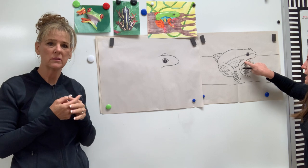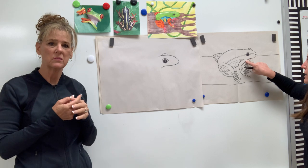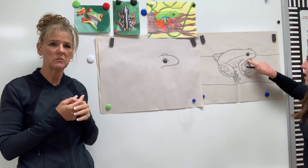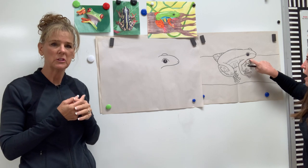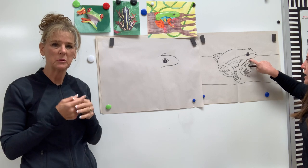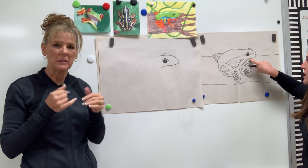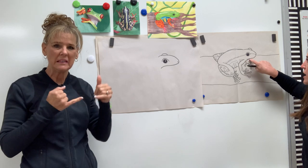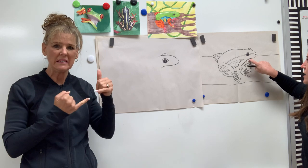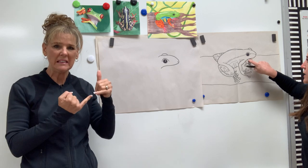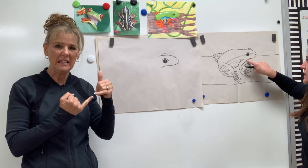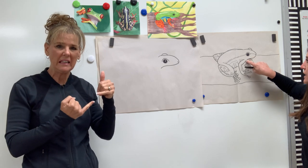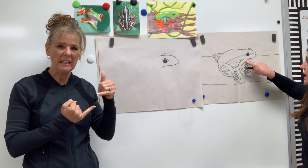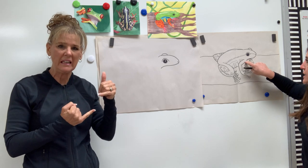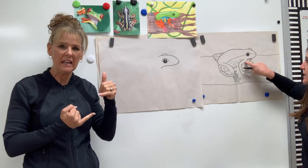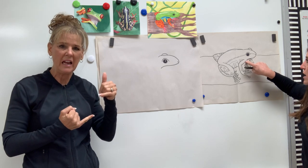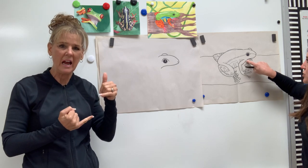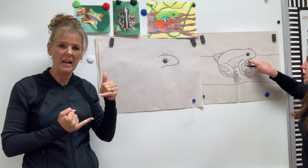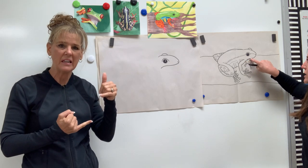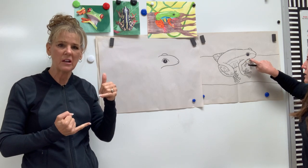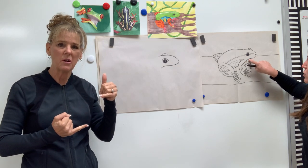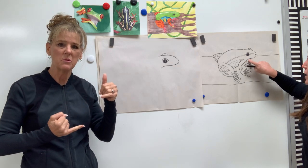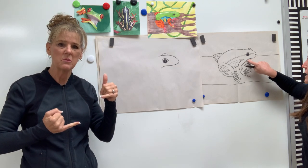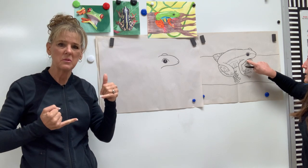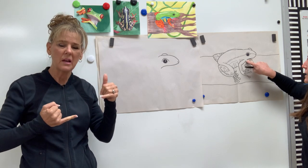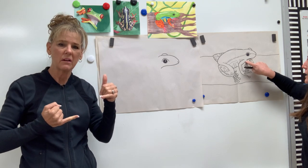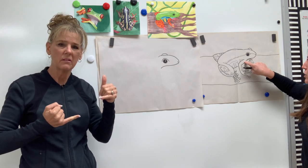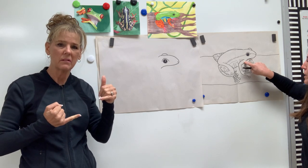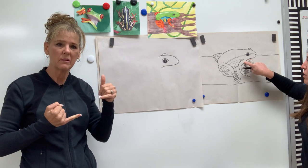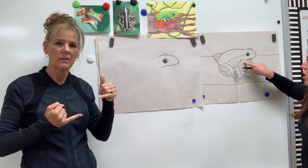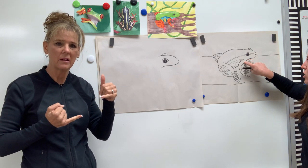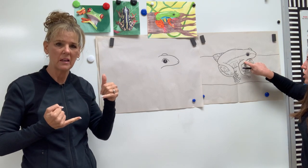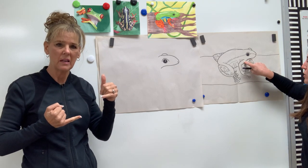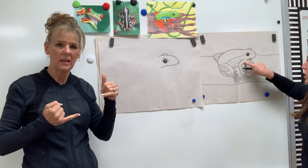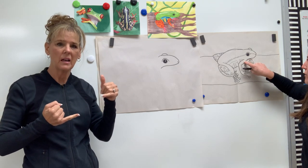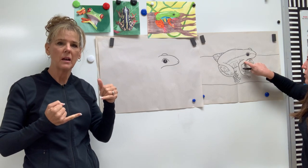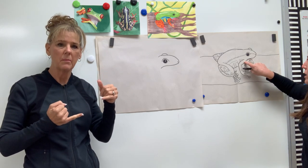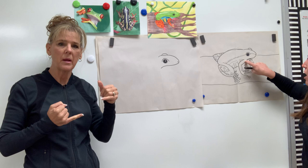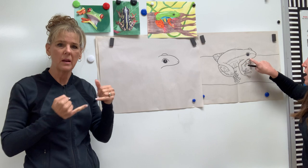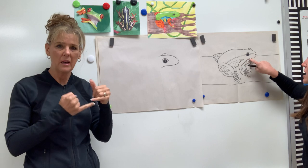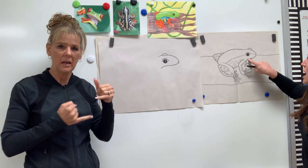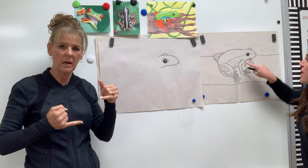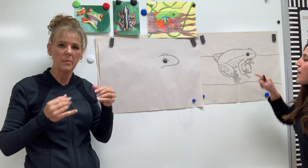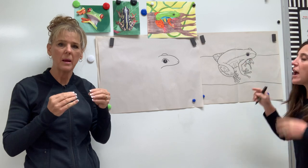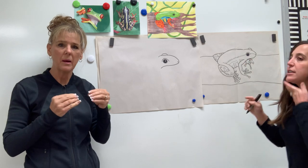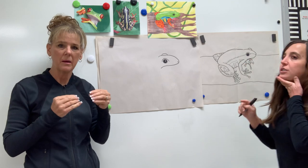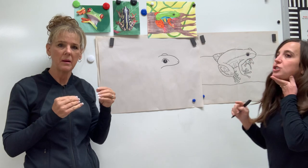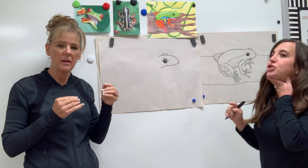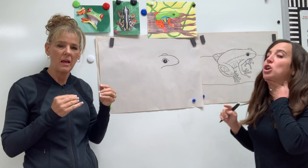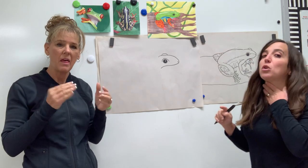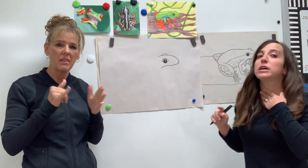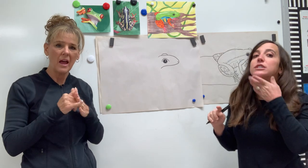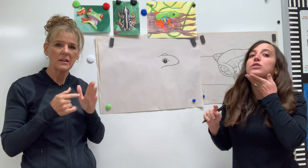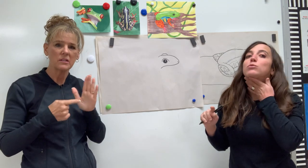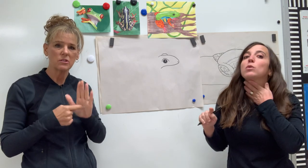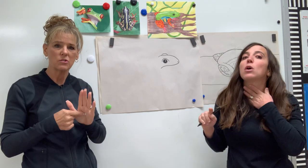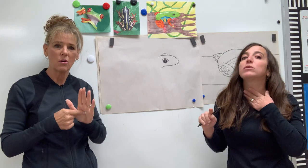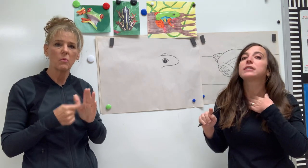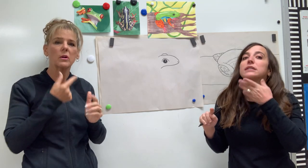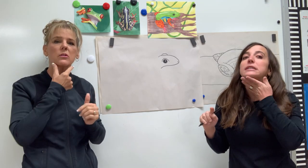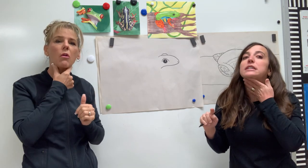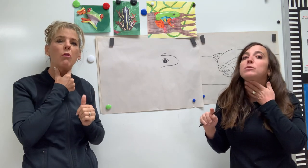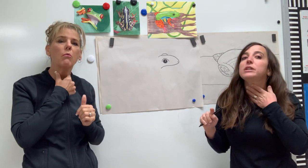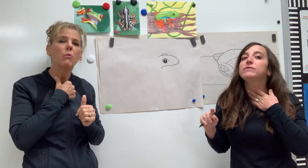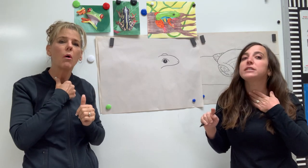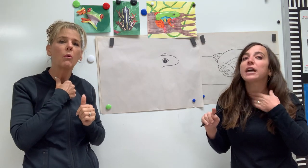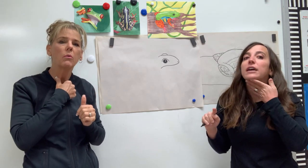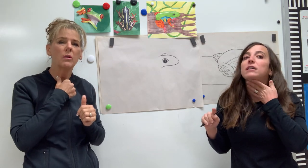really skinny line that slants down just a little ways. It's a little bit longer than what I've already got. That is to show his throat.